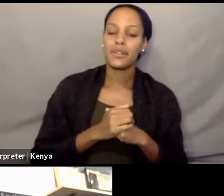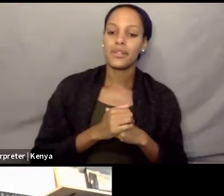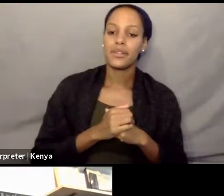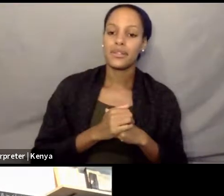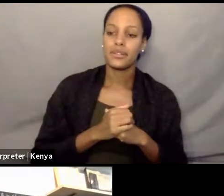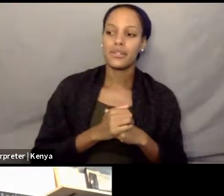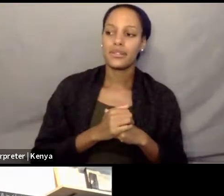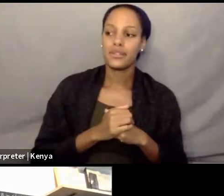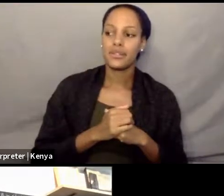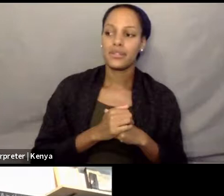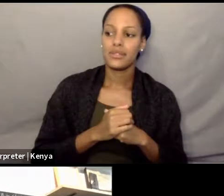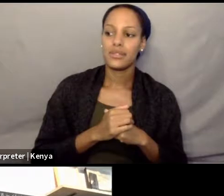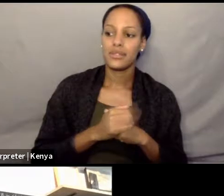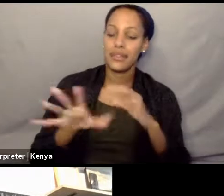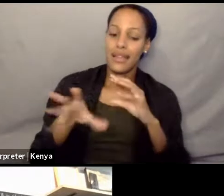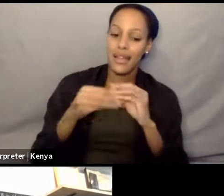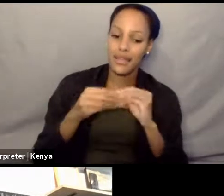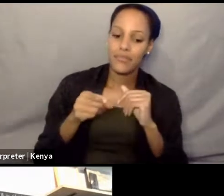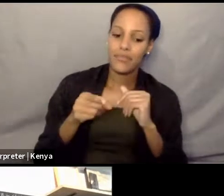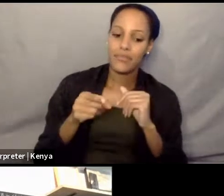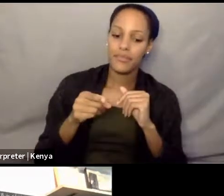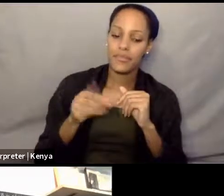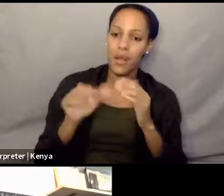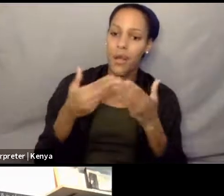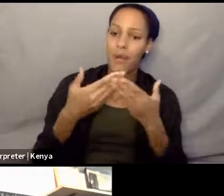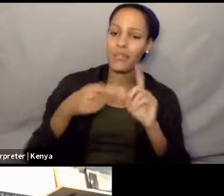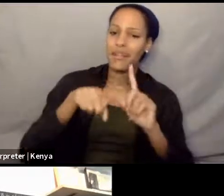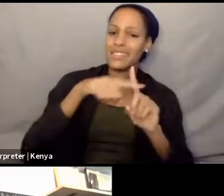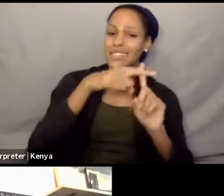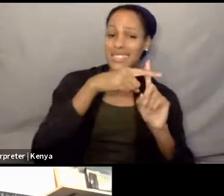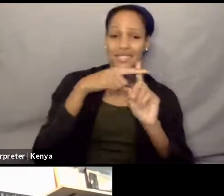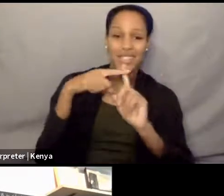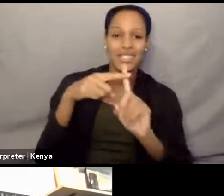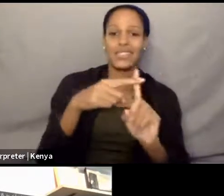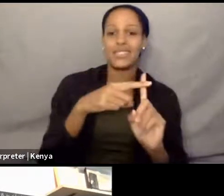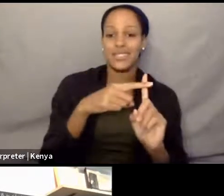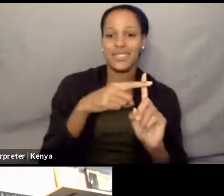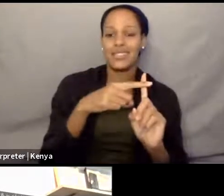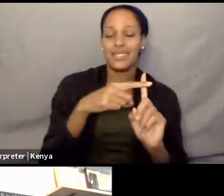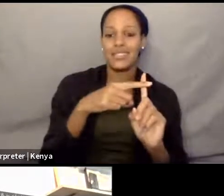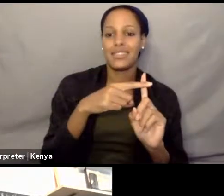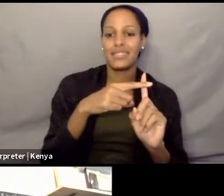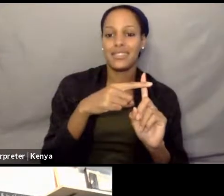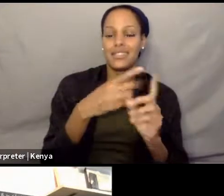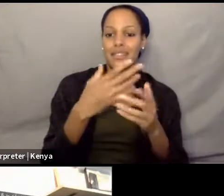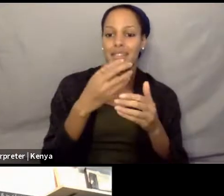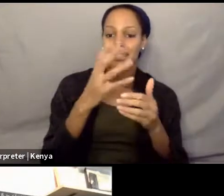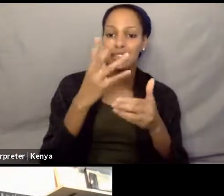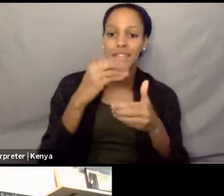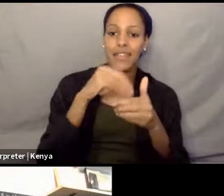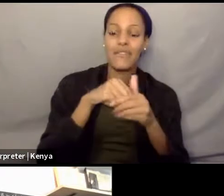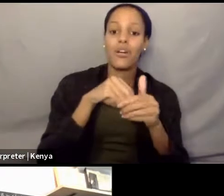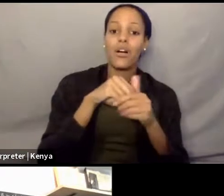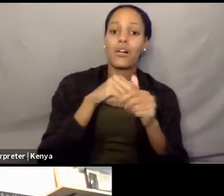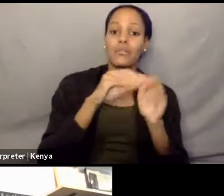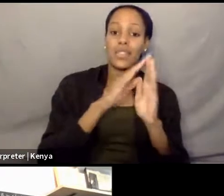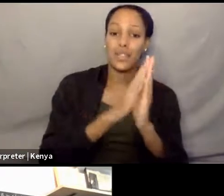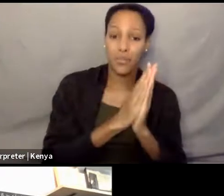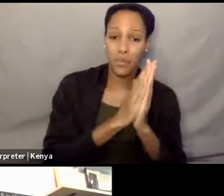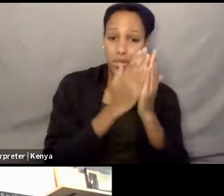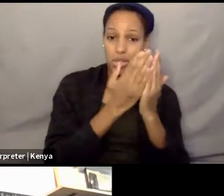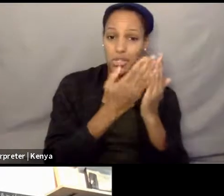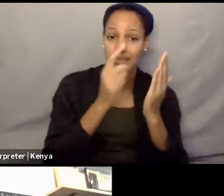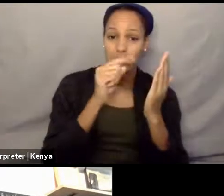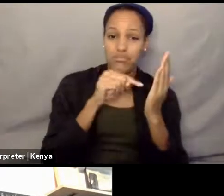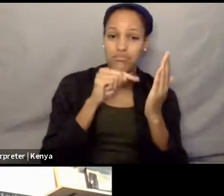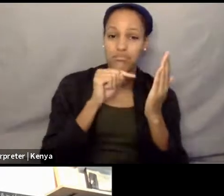In addition to, all of the positivity that's cataloged and captured in the book too, there are